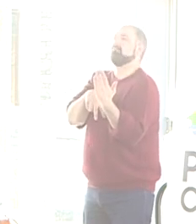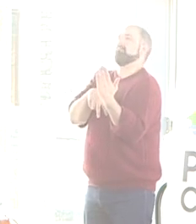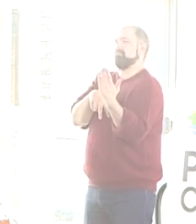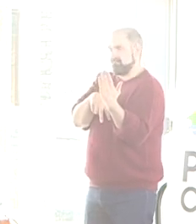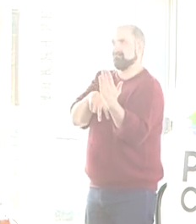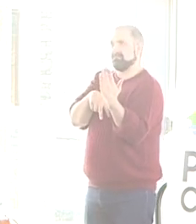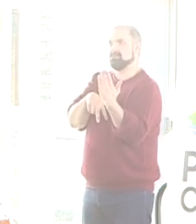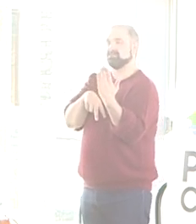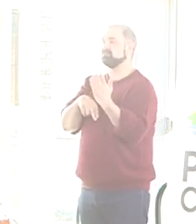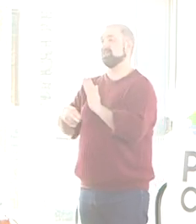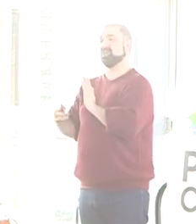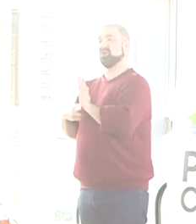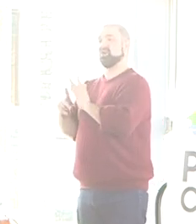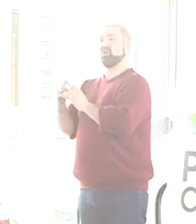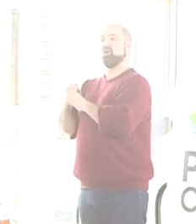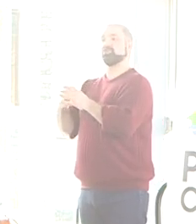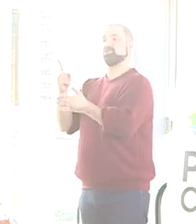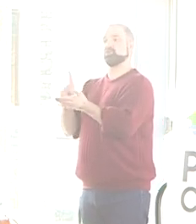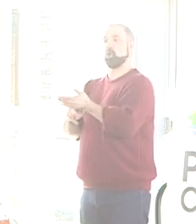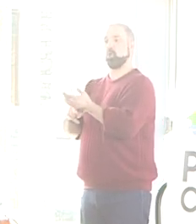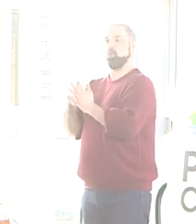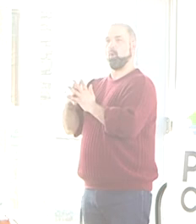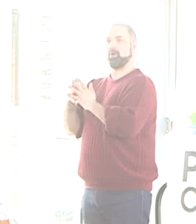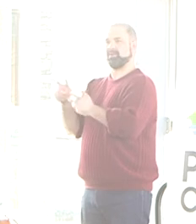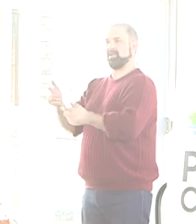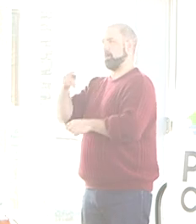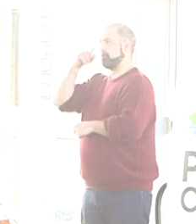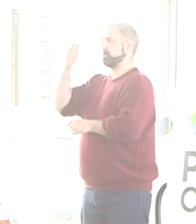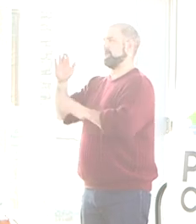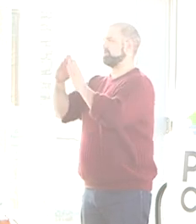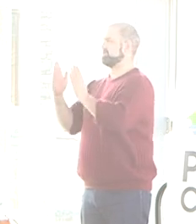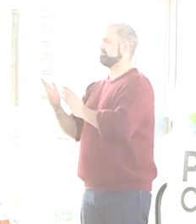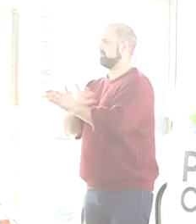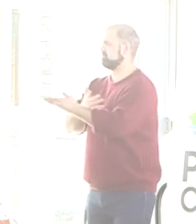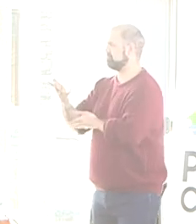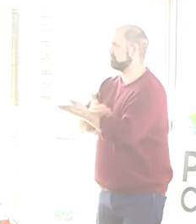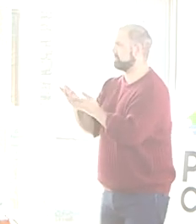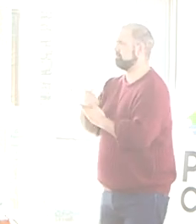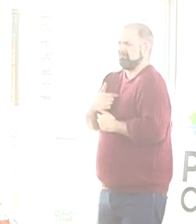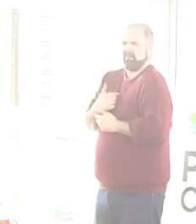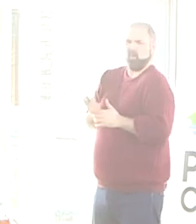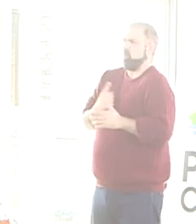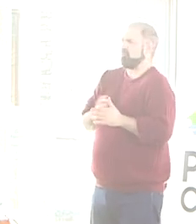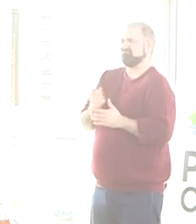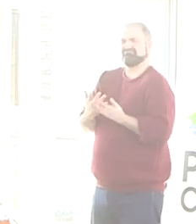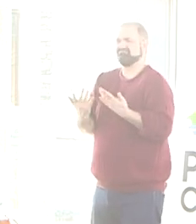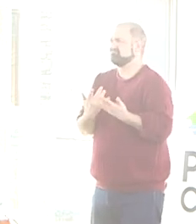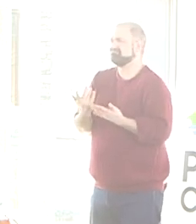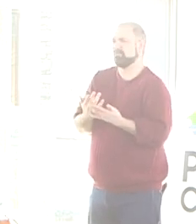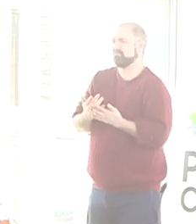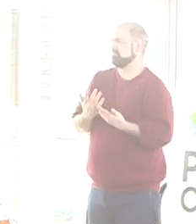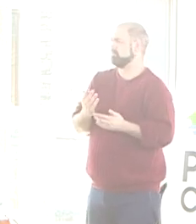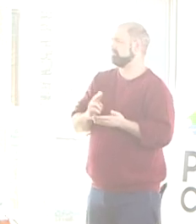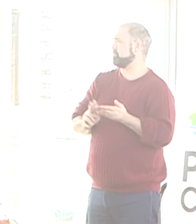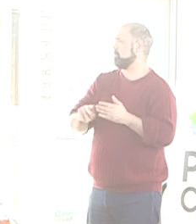in Nigel Warner's posh house. Now, I was a very ordinary working class kid, and going to Nigel's